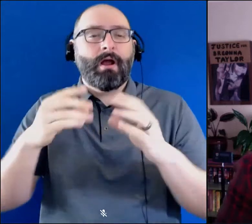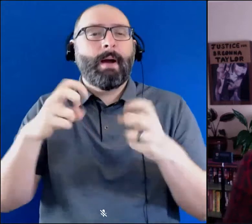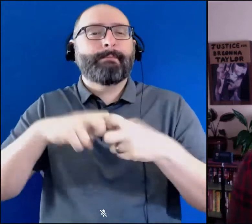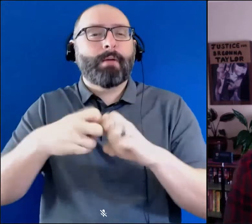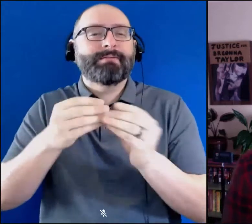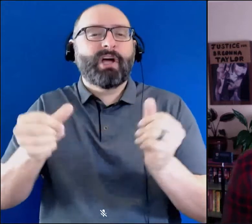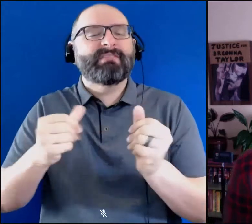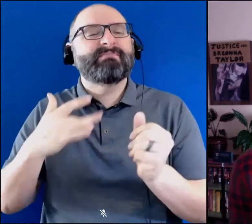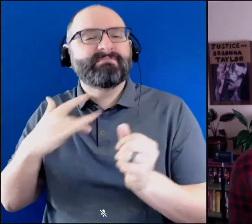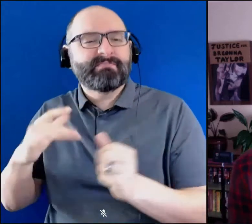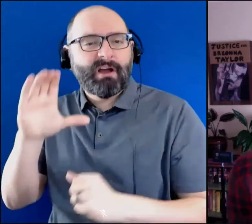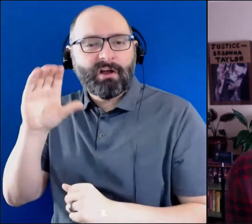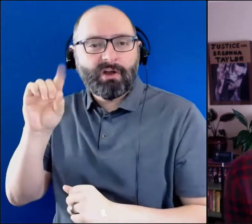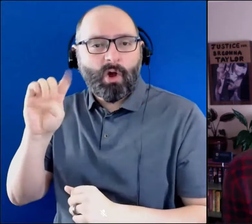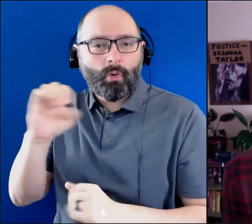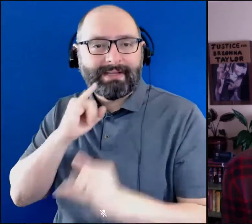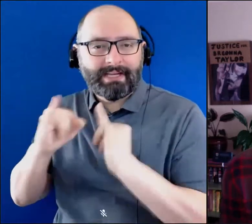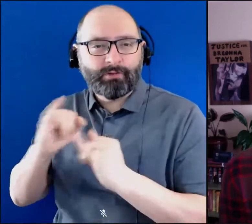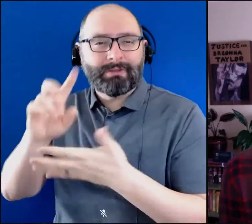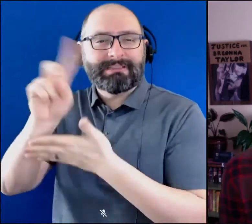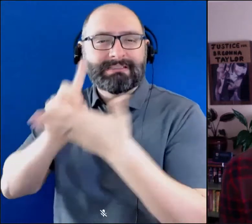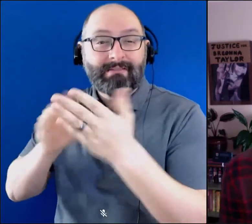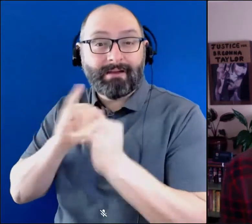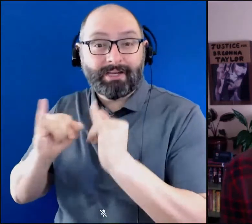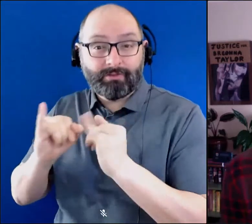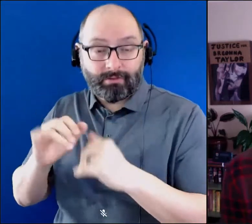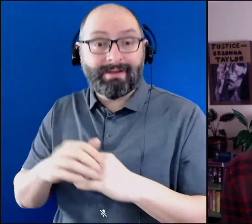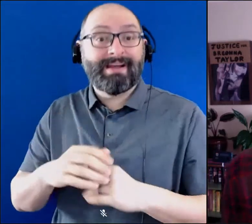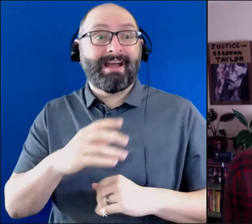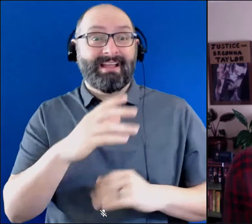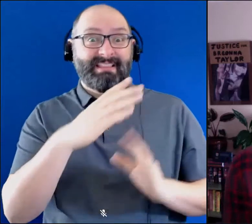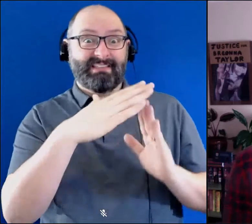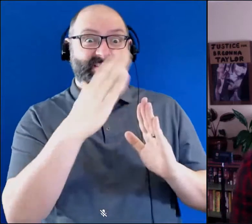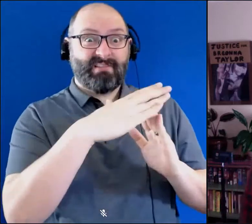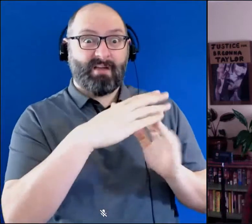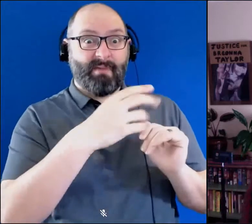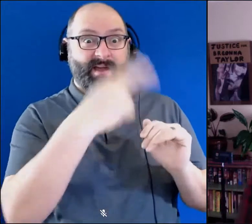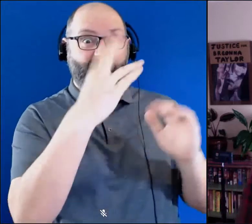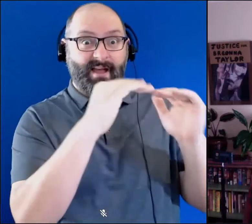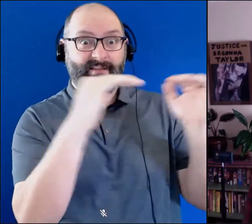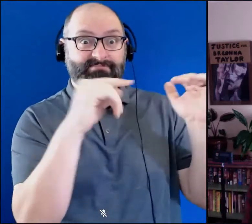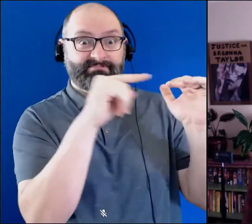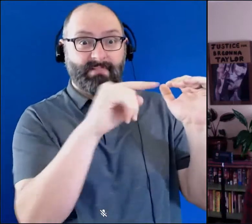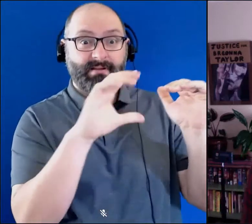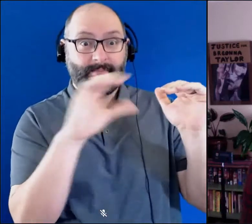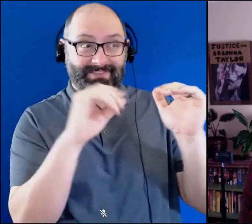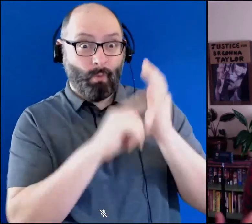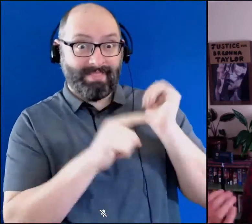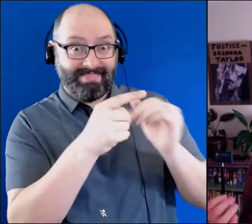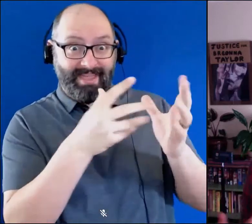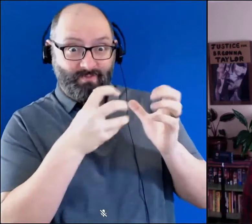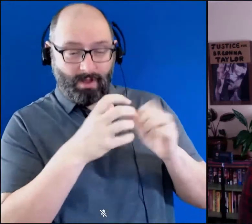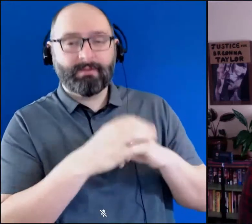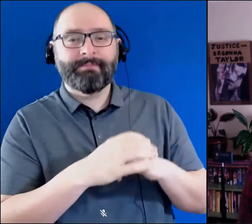coding interviews, design interviews, what the high bar companies are looking for. And I have a couple